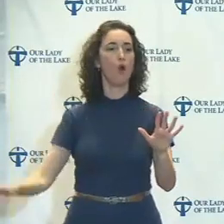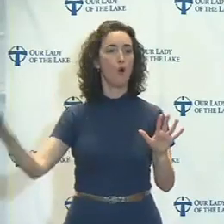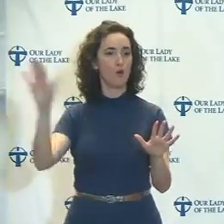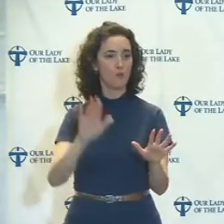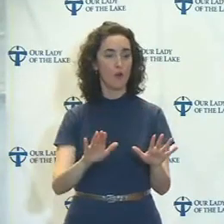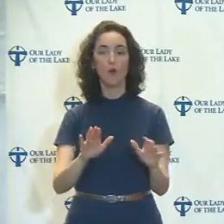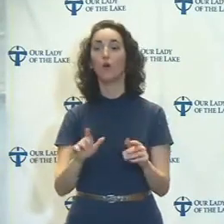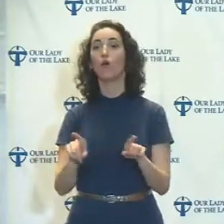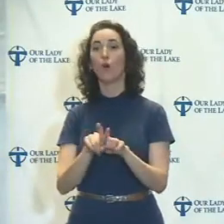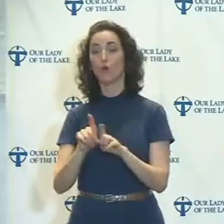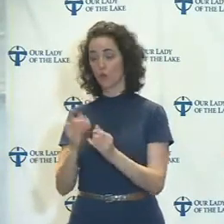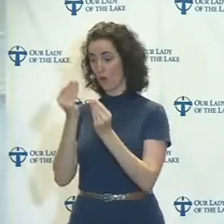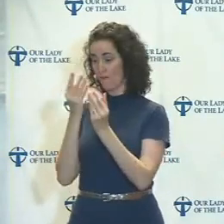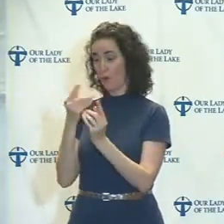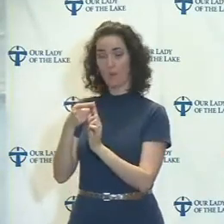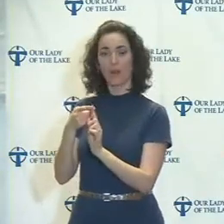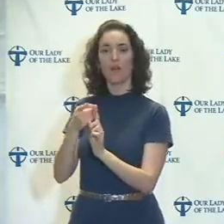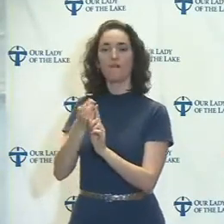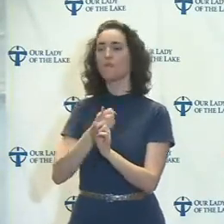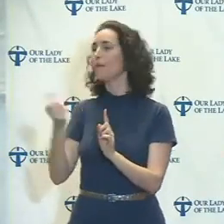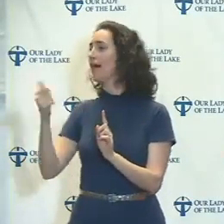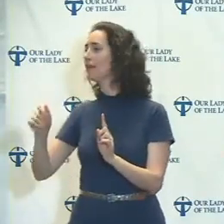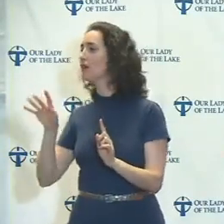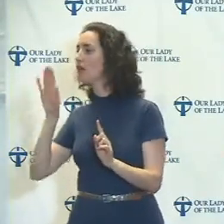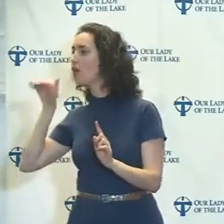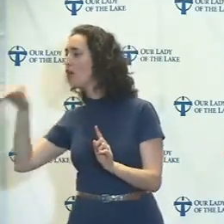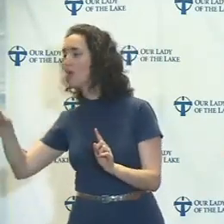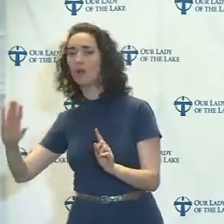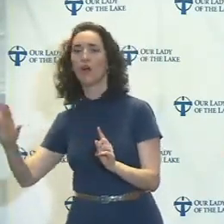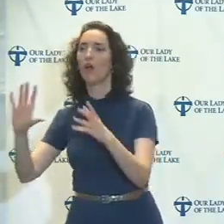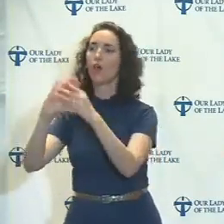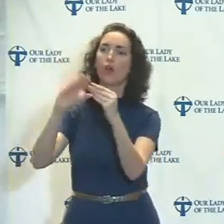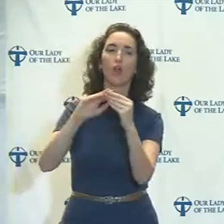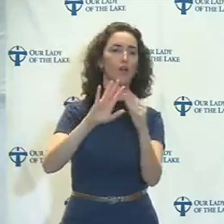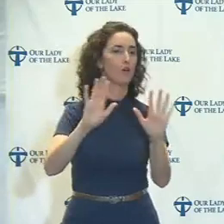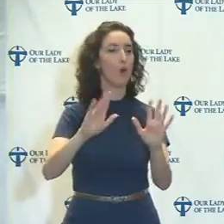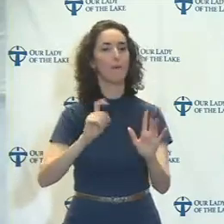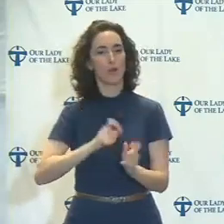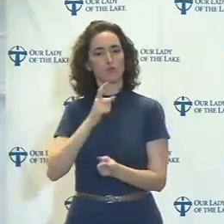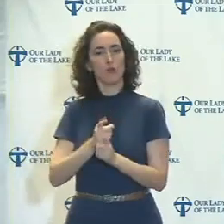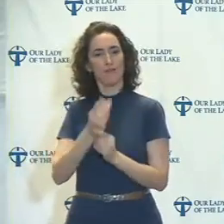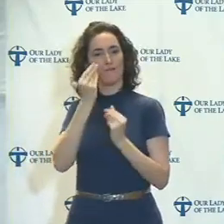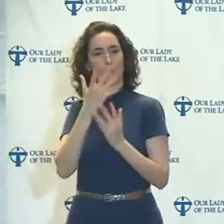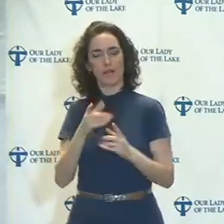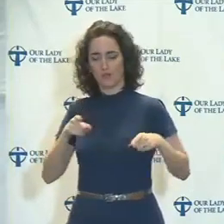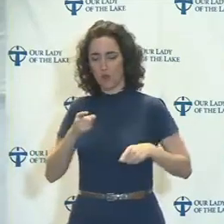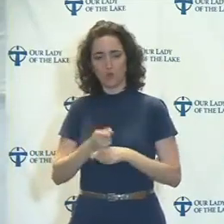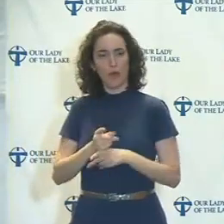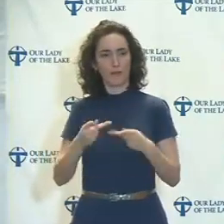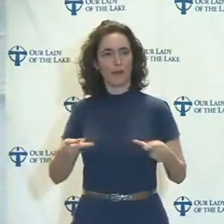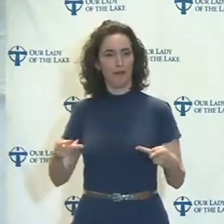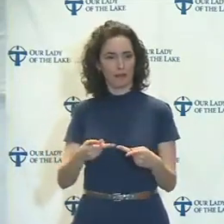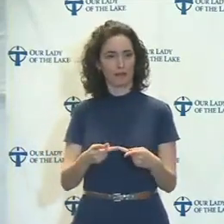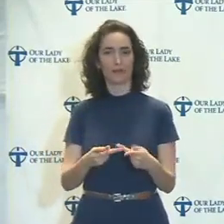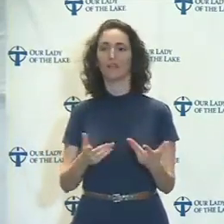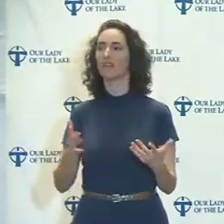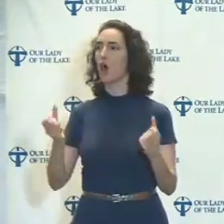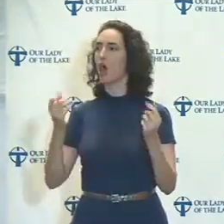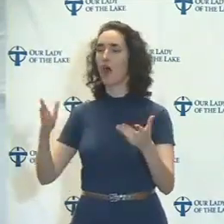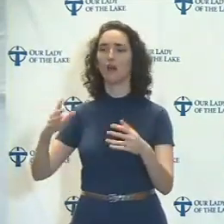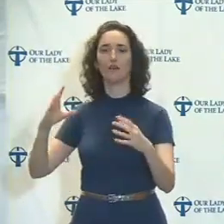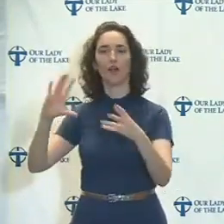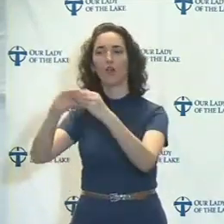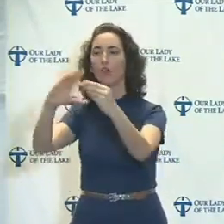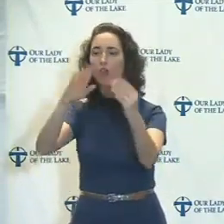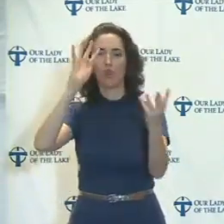they get their information from reliable sources, because there's too much misinformation out there. And so I encourage everybody to get the vaccine